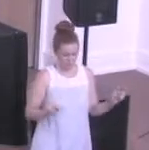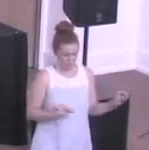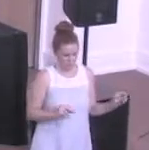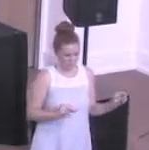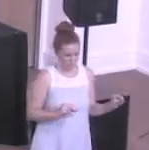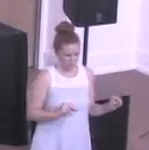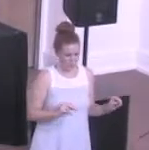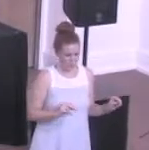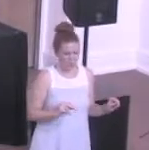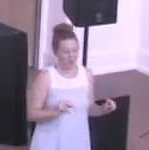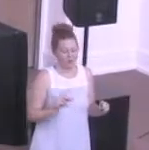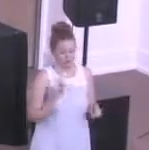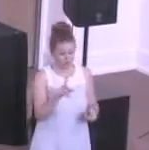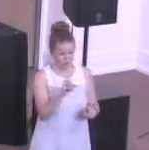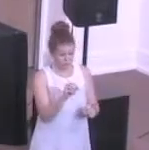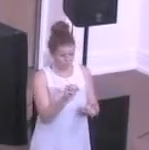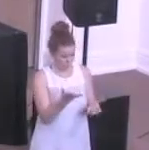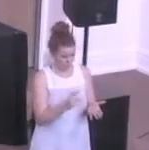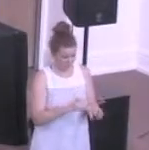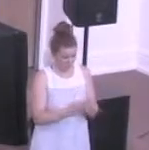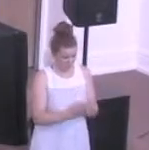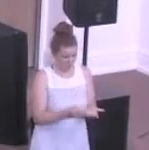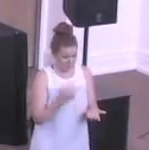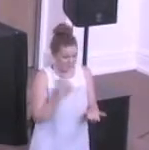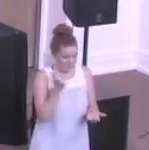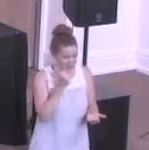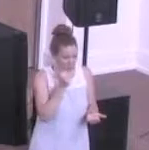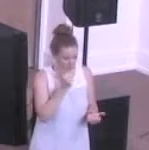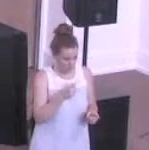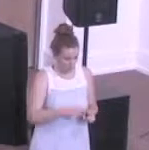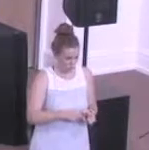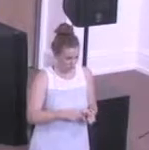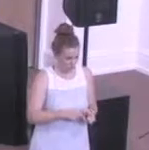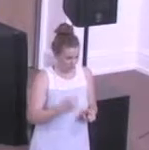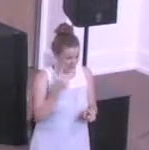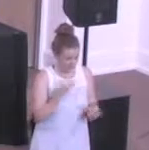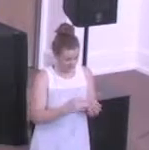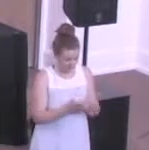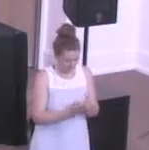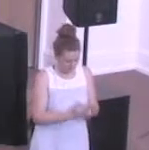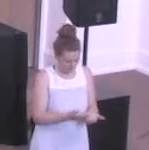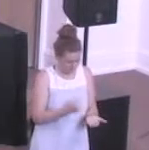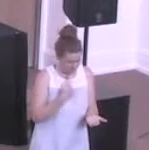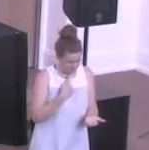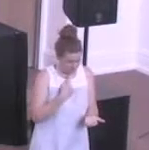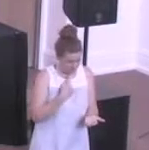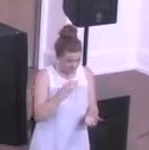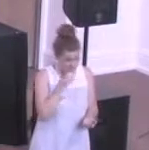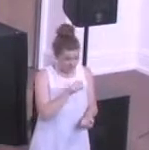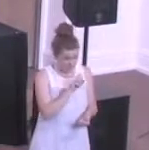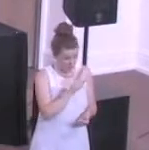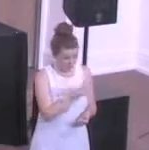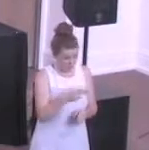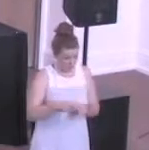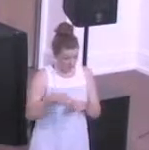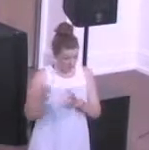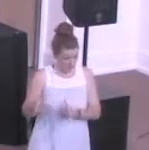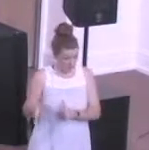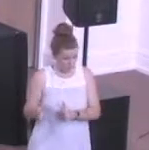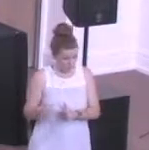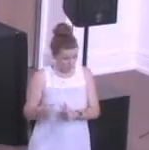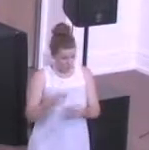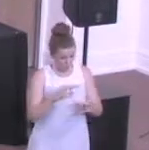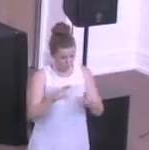If it says love your neighbor, If it says, ready,